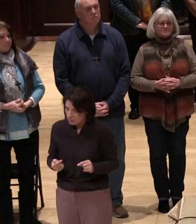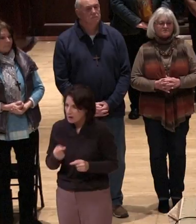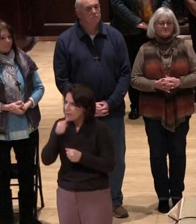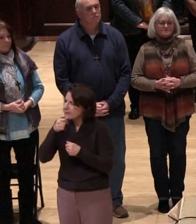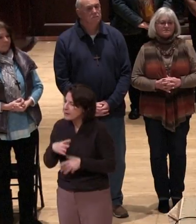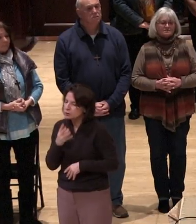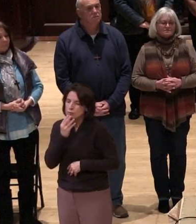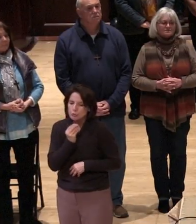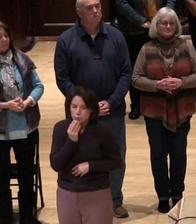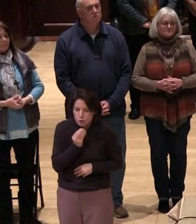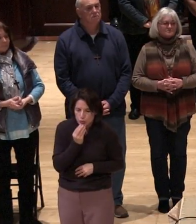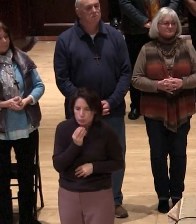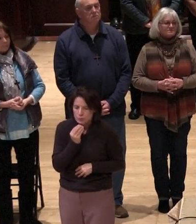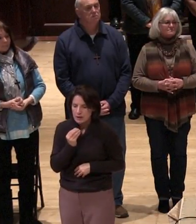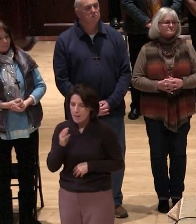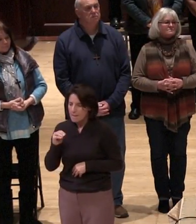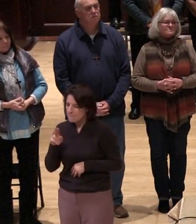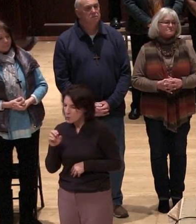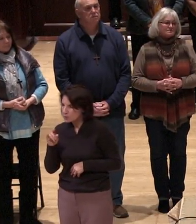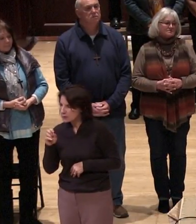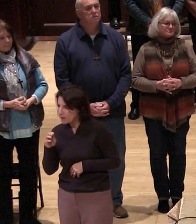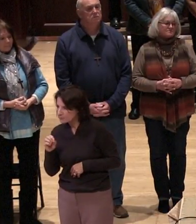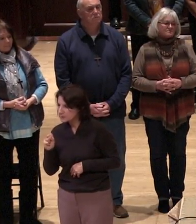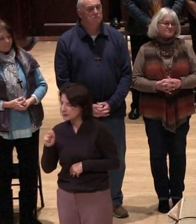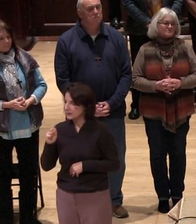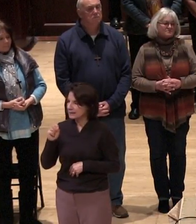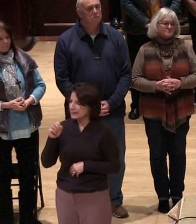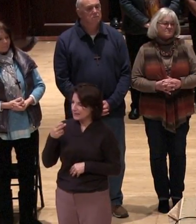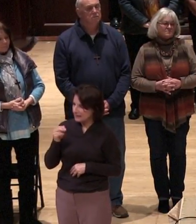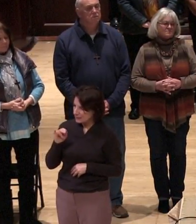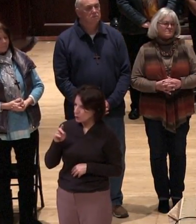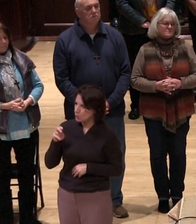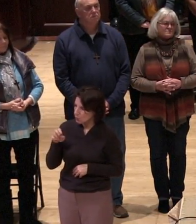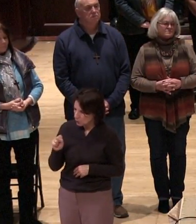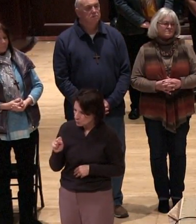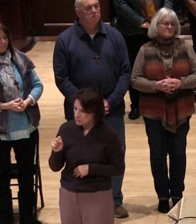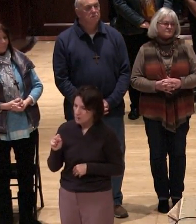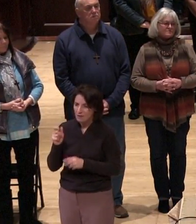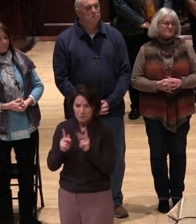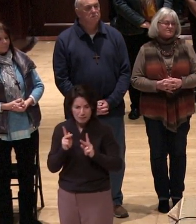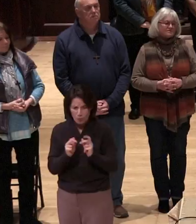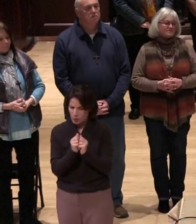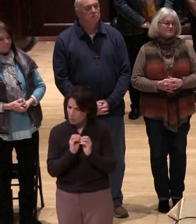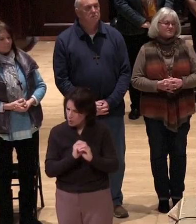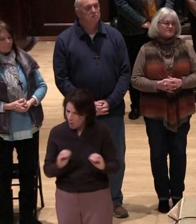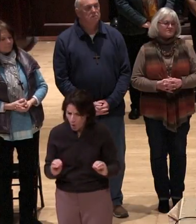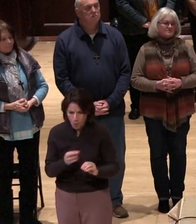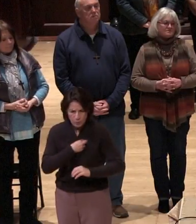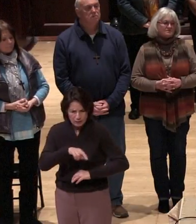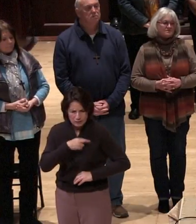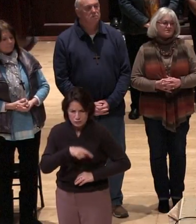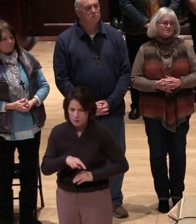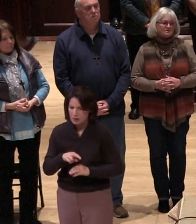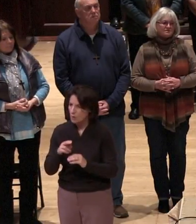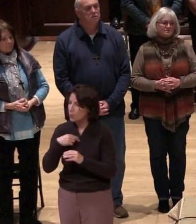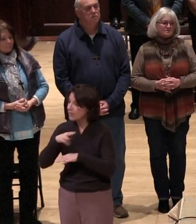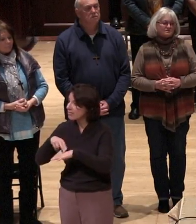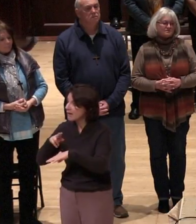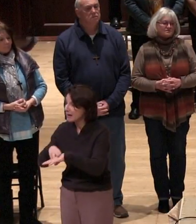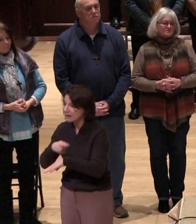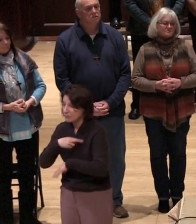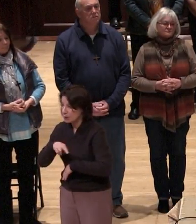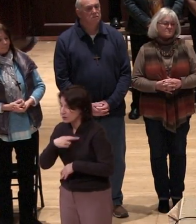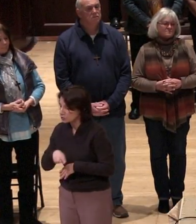Jews, Muslims, Hindus, Buddhists, people of native religions, people with no religion. May we love each other better and heal our world